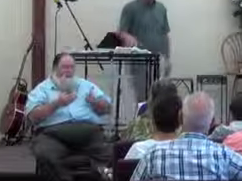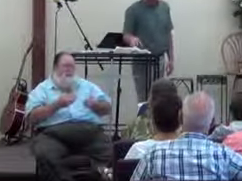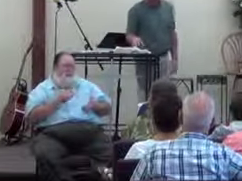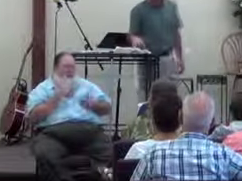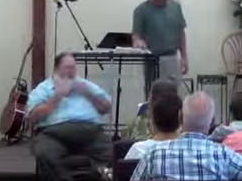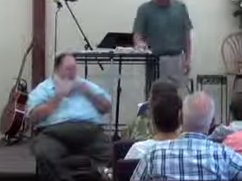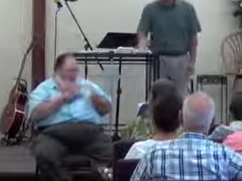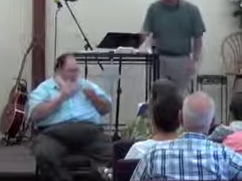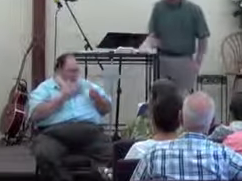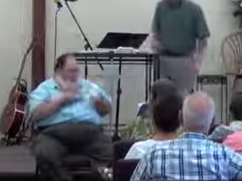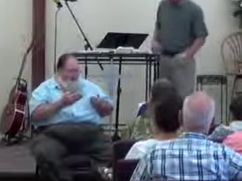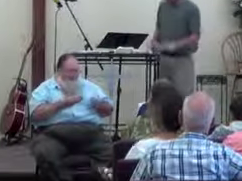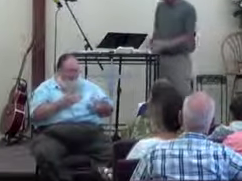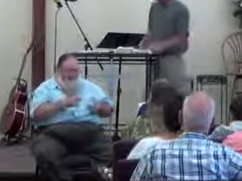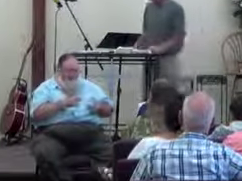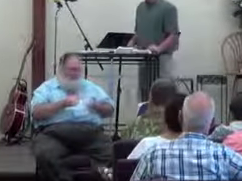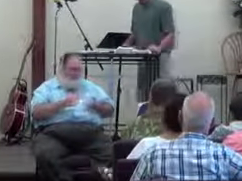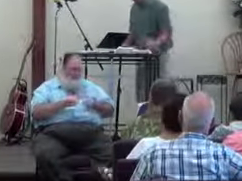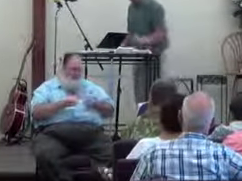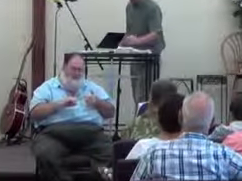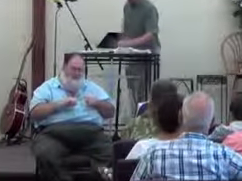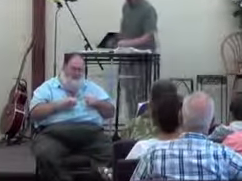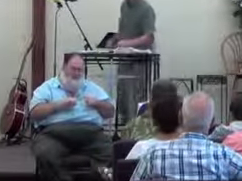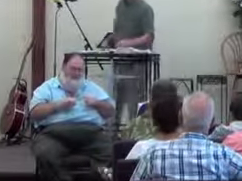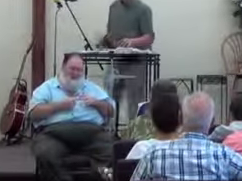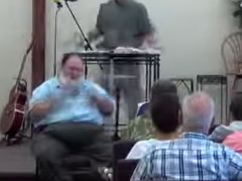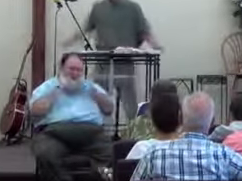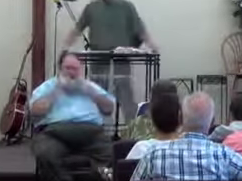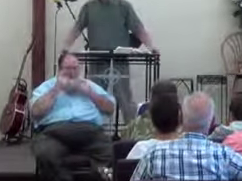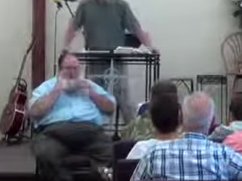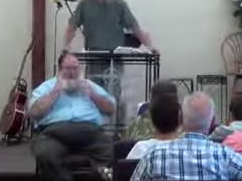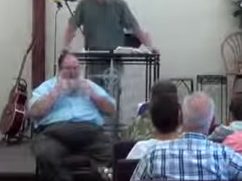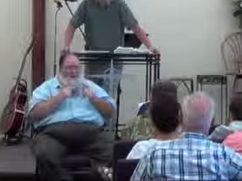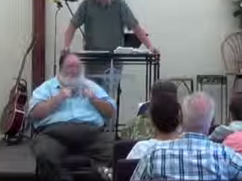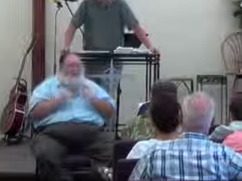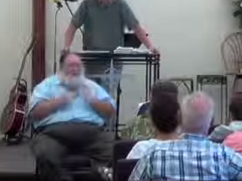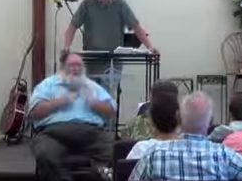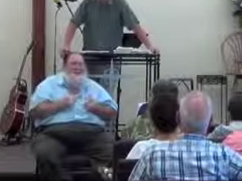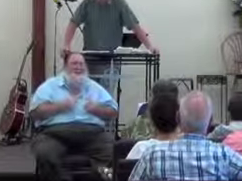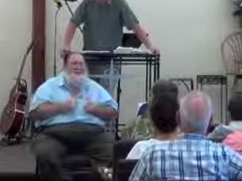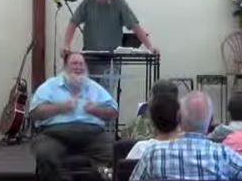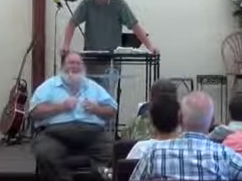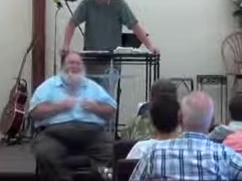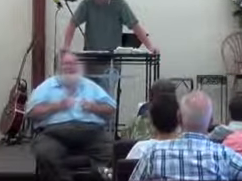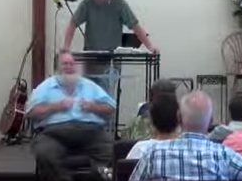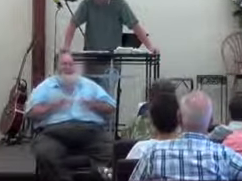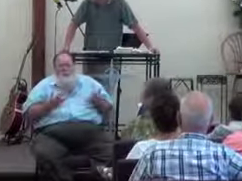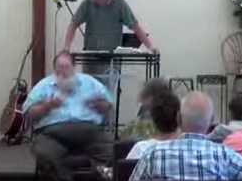started crying and he said, what's wrong? She said, the pastor's coming overnight. He come home drunk.